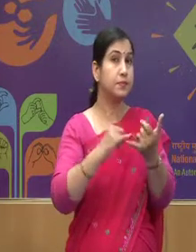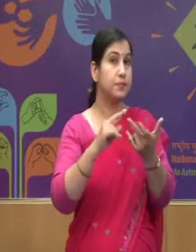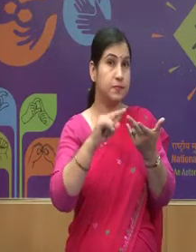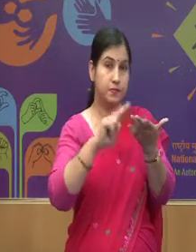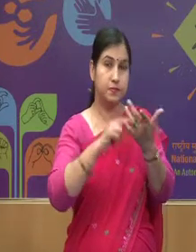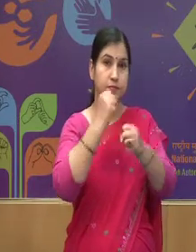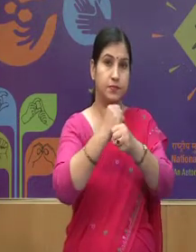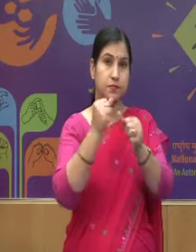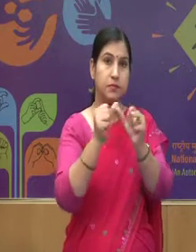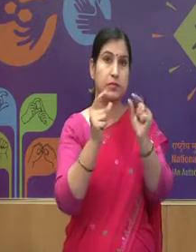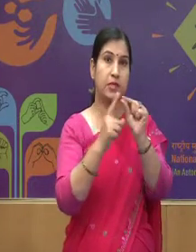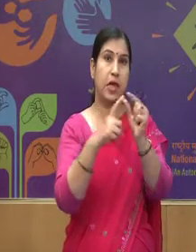Singapore,